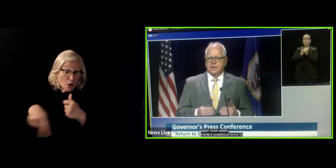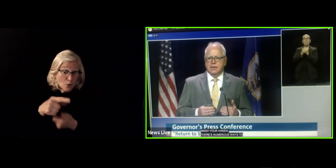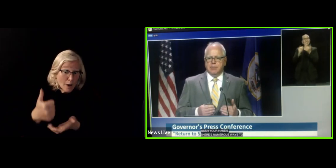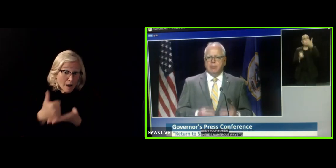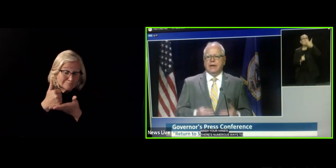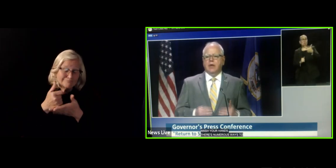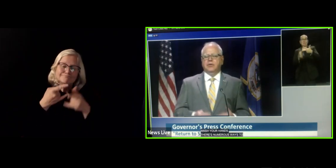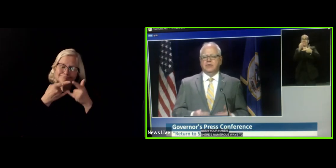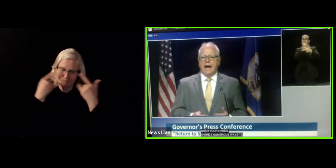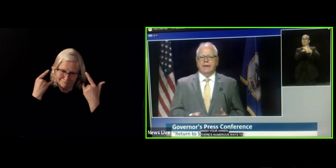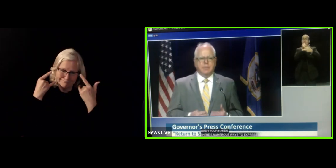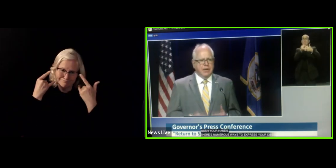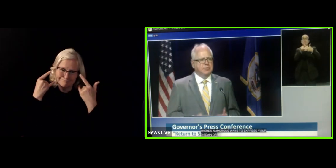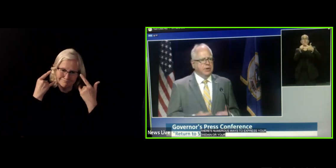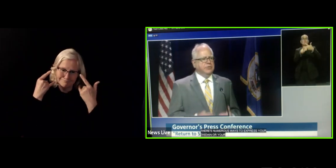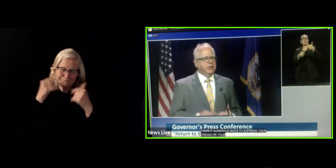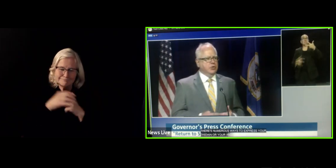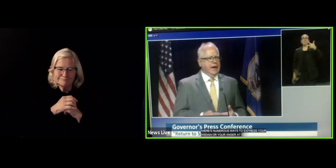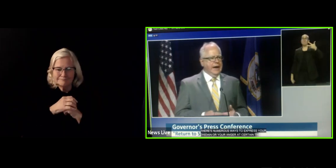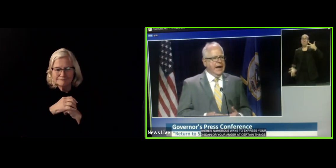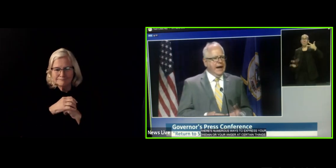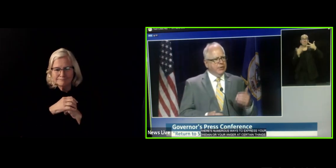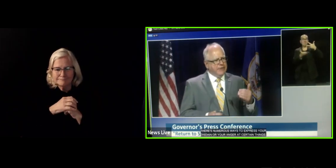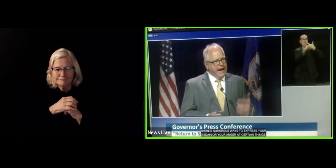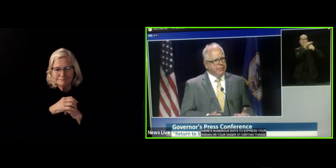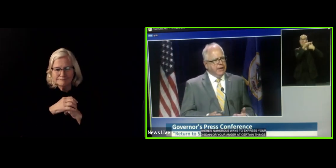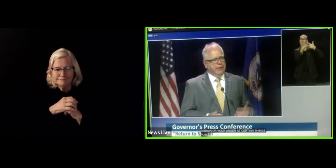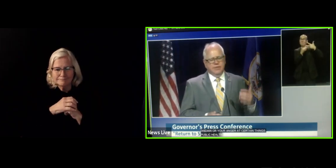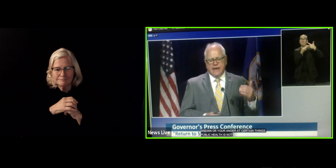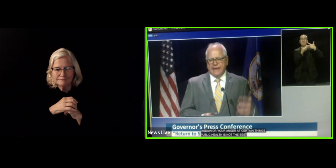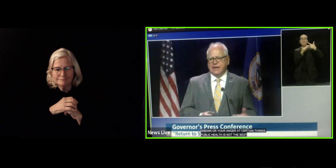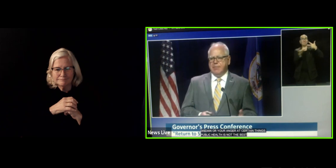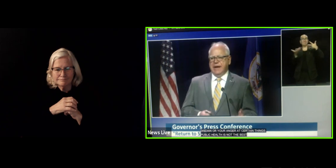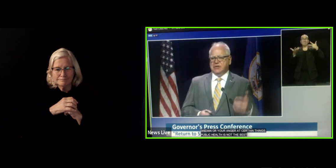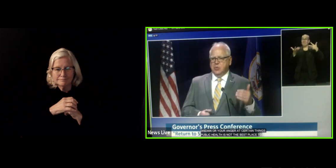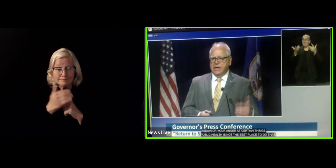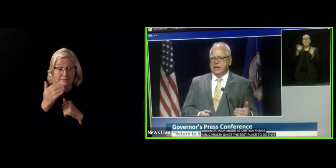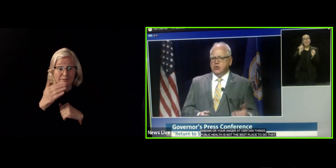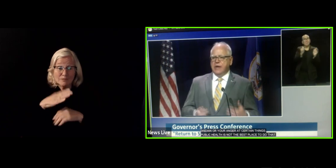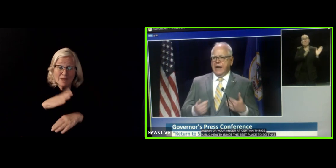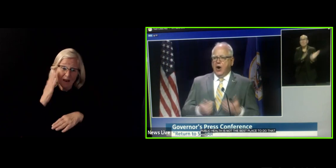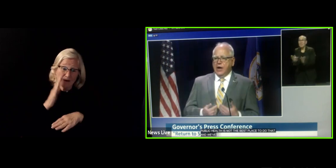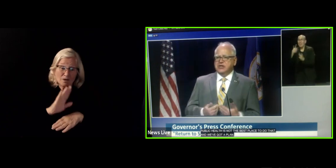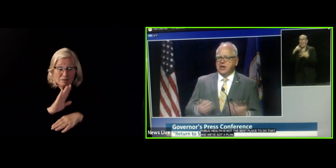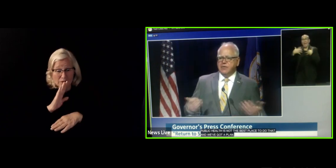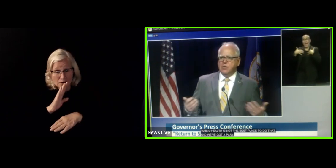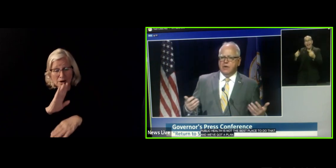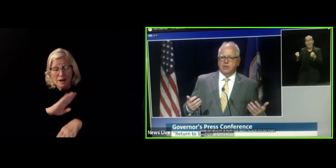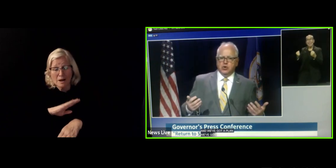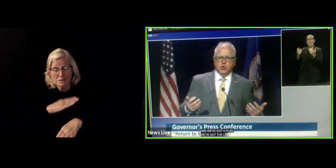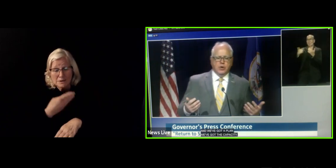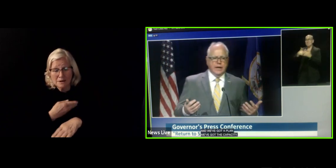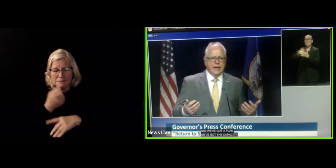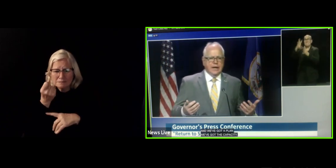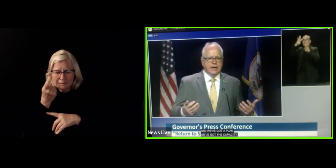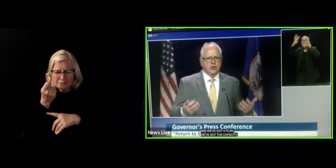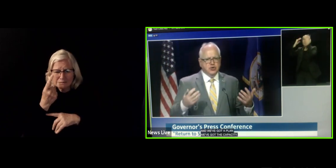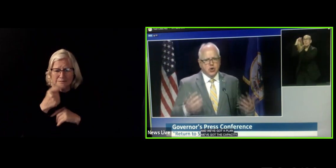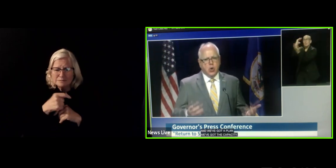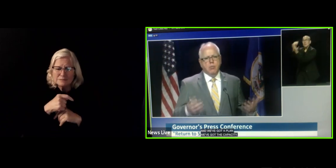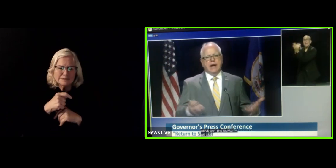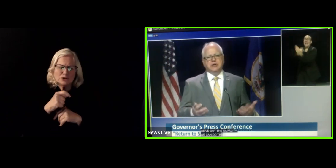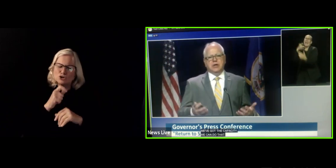things. Public health is not the best place to do that. And we've got a plan. We've got the capacity. We can do that. Each and every one of you can